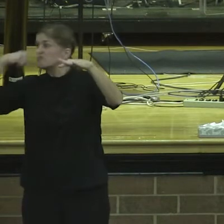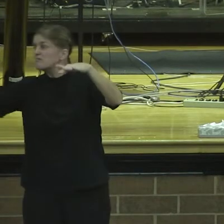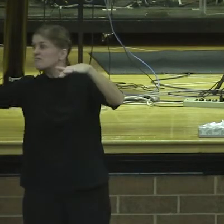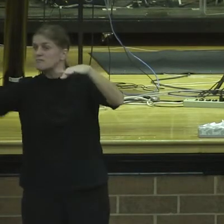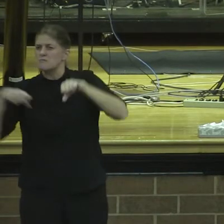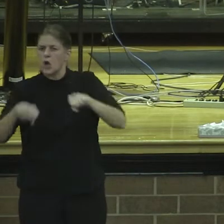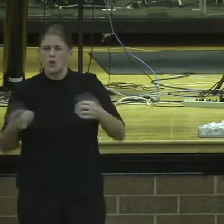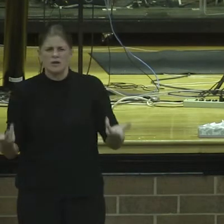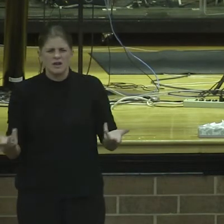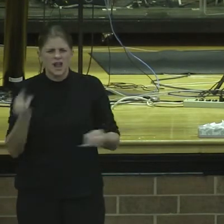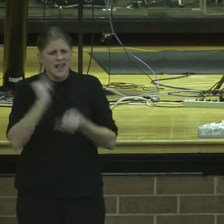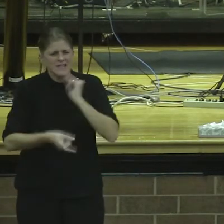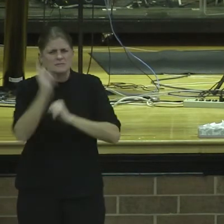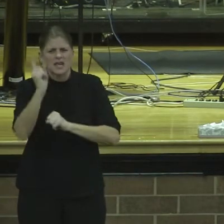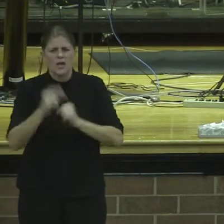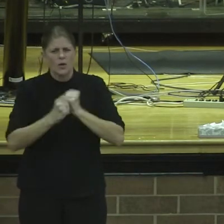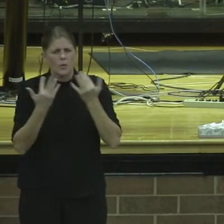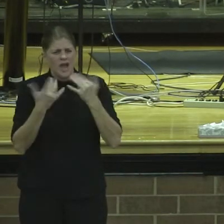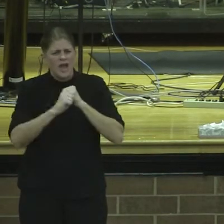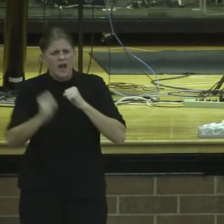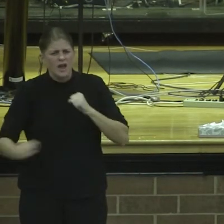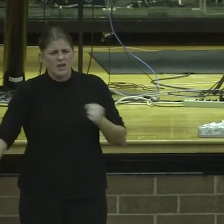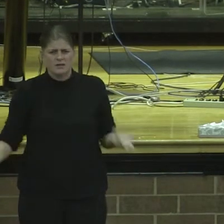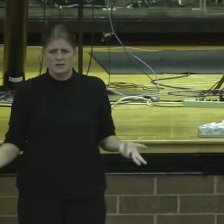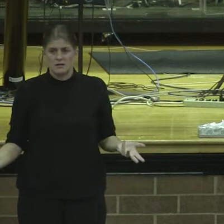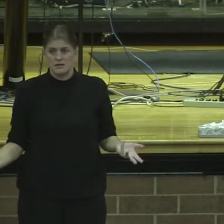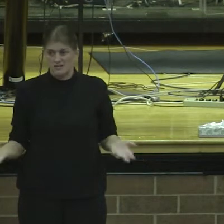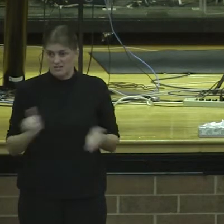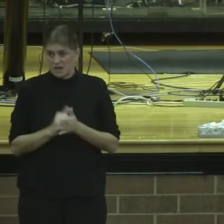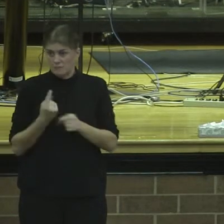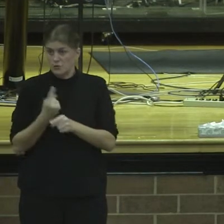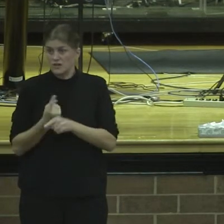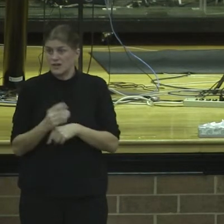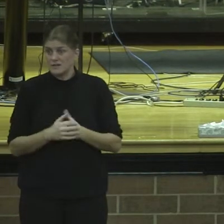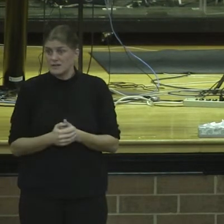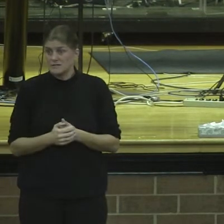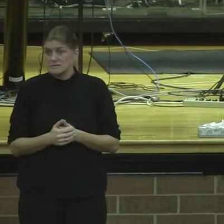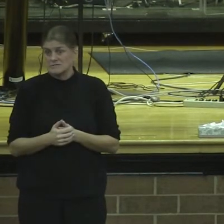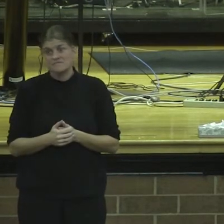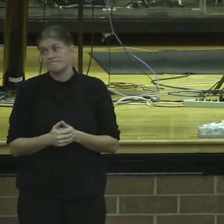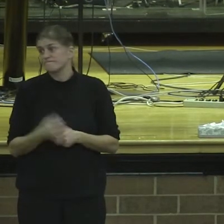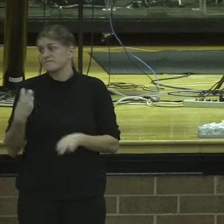All those scenarios will work. It won't be pretty. It'll be harder.